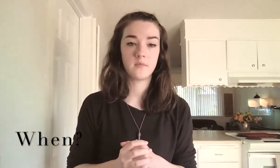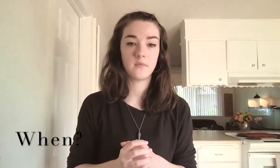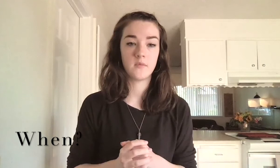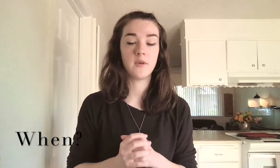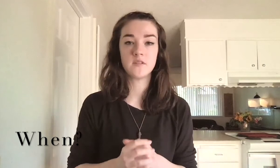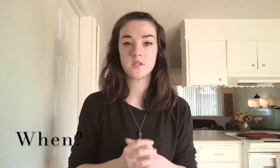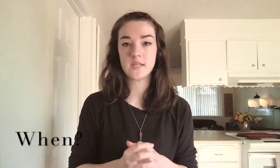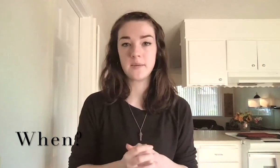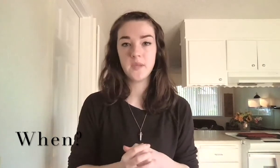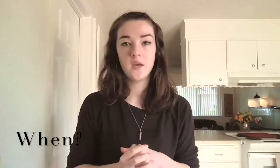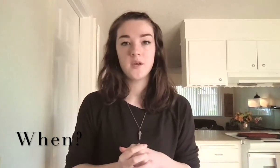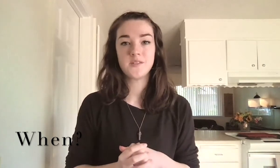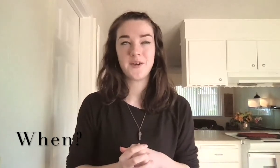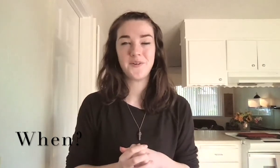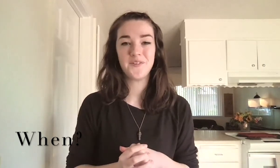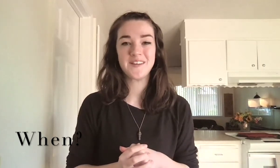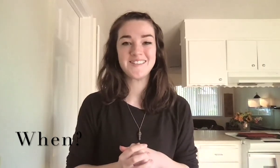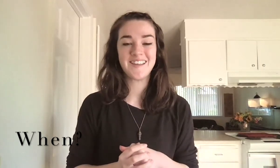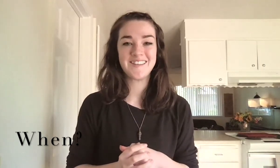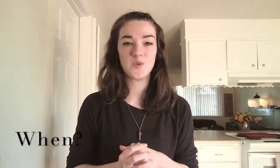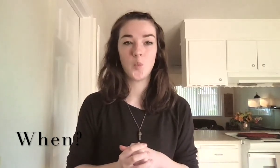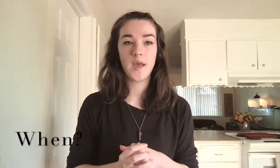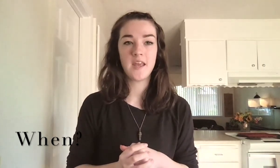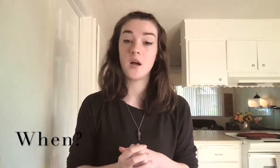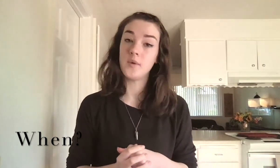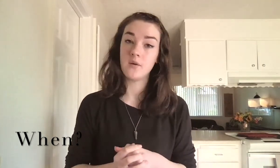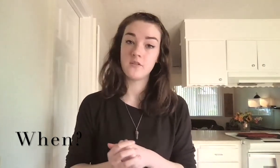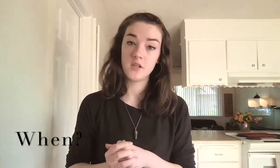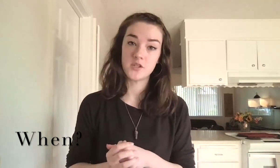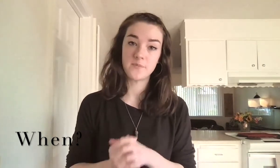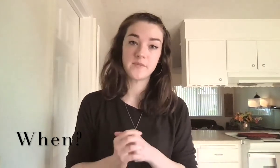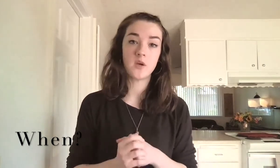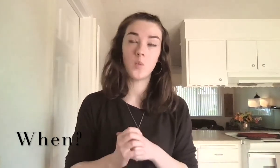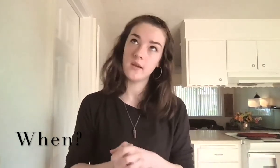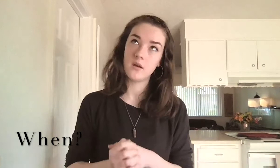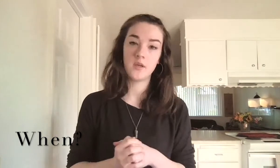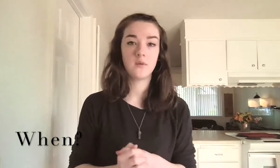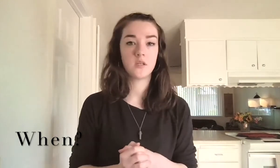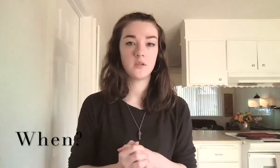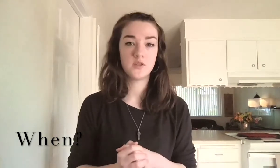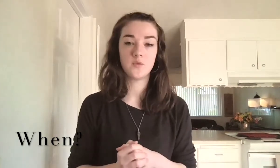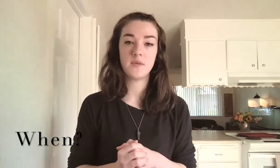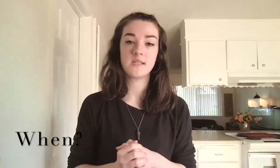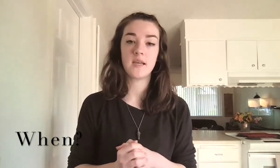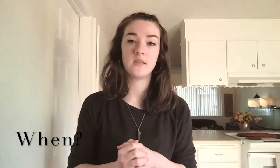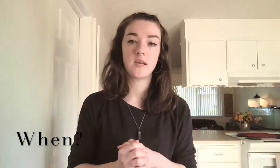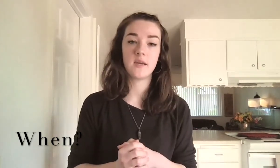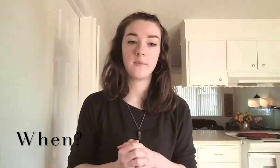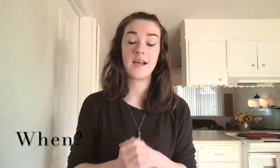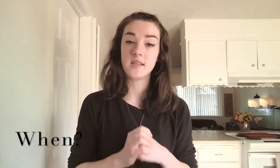in relevance to a time. So for instance, when are we going to lunch? So when are we going to lunch would be signed as a